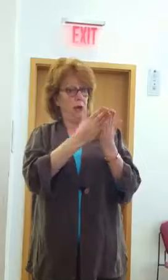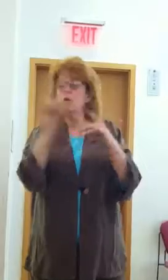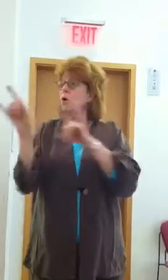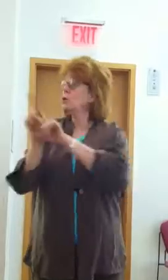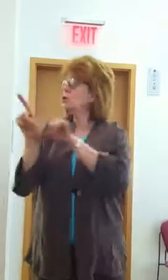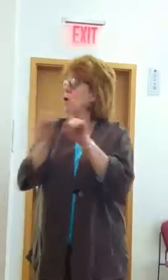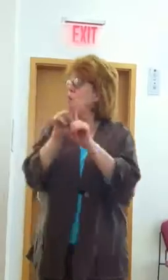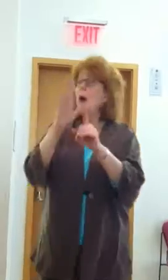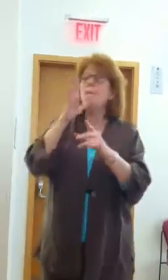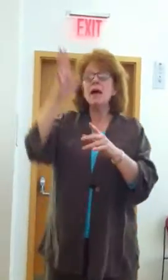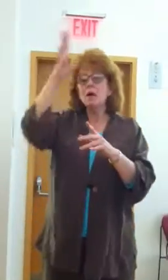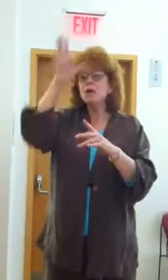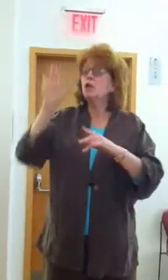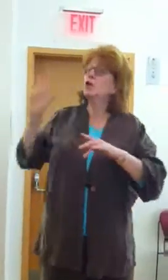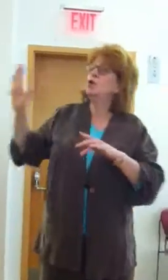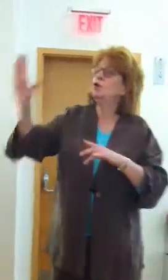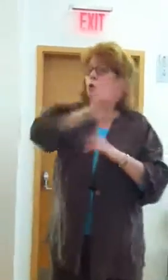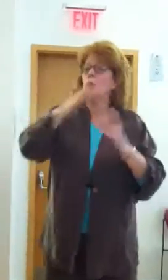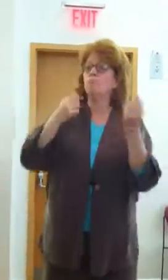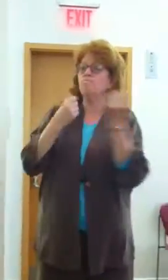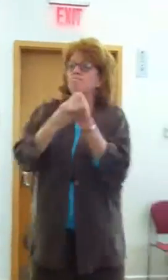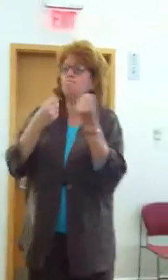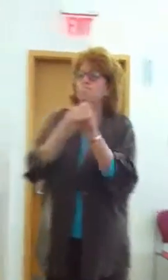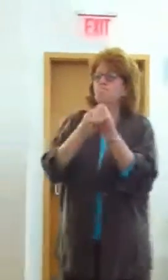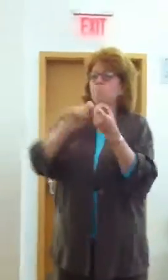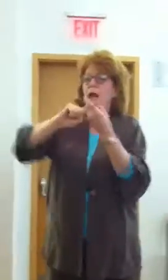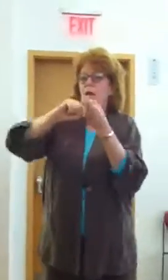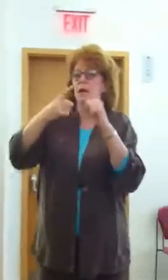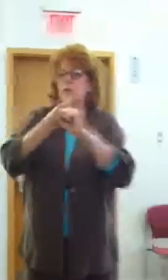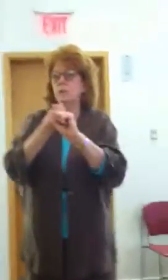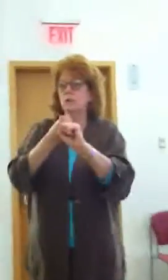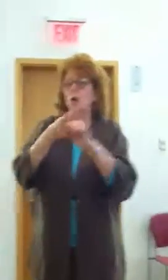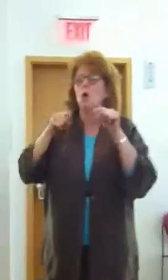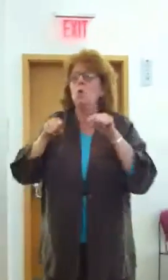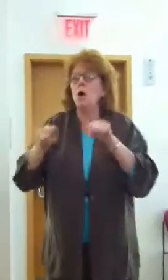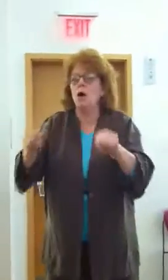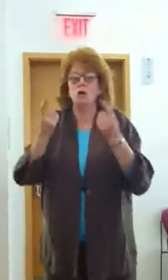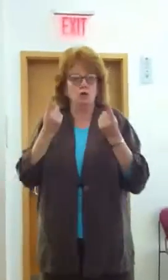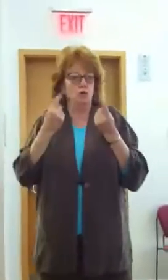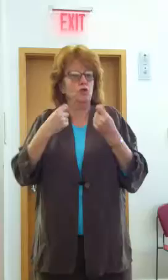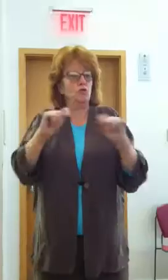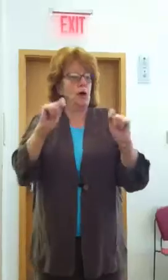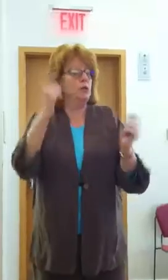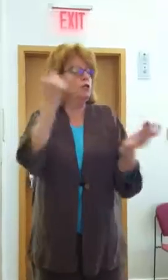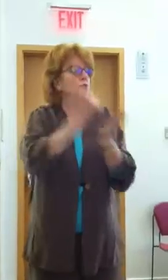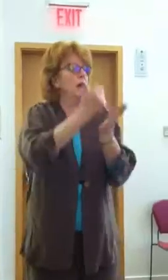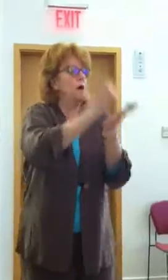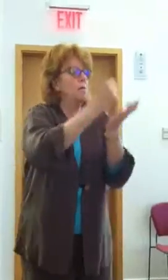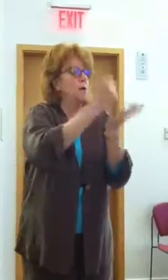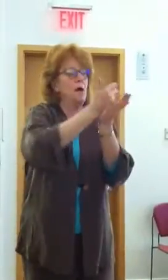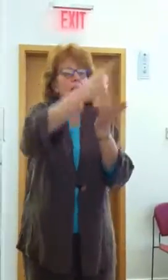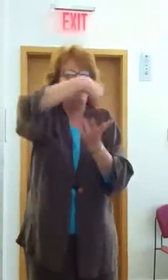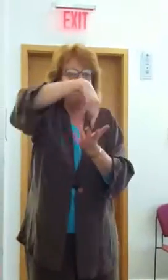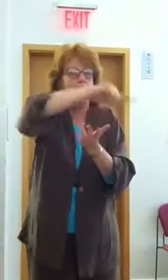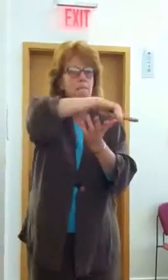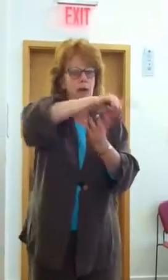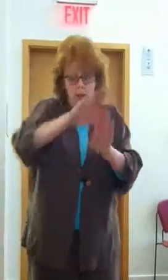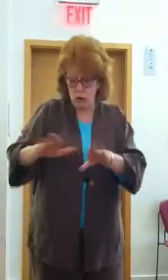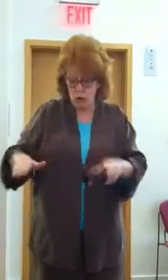as you have discovered, as you seek to help them and their children bloom.